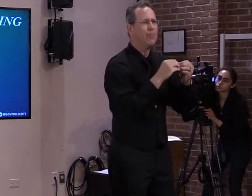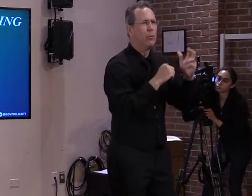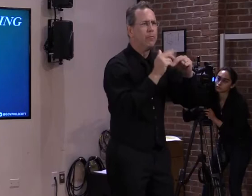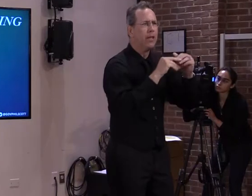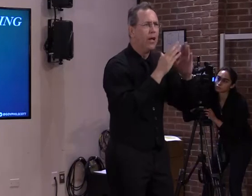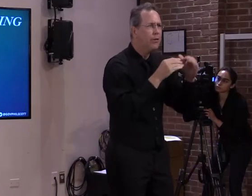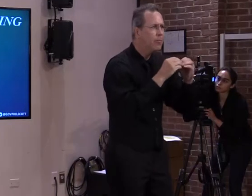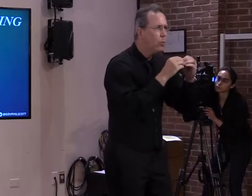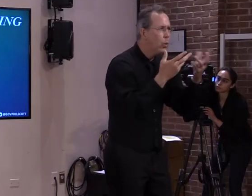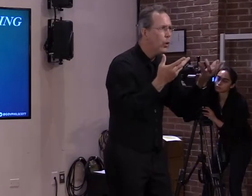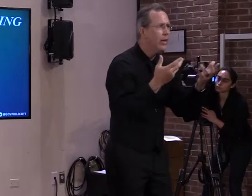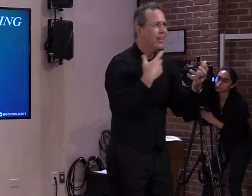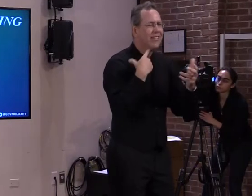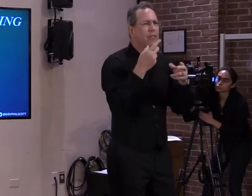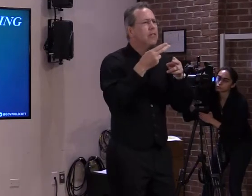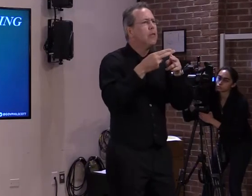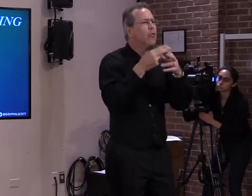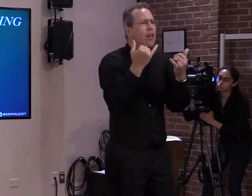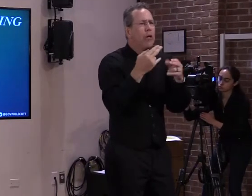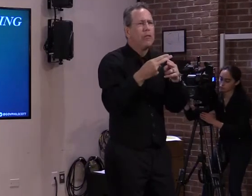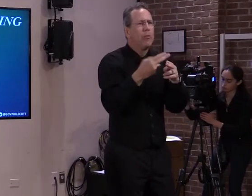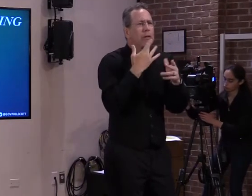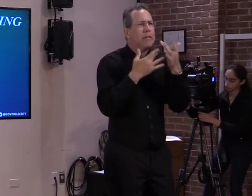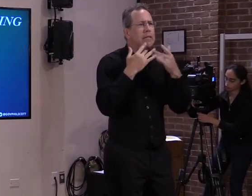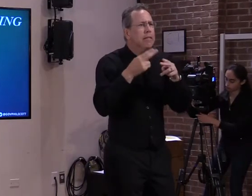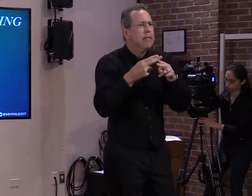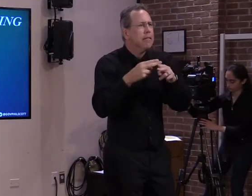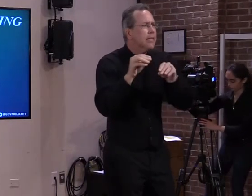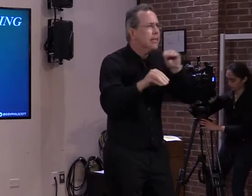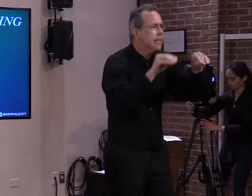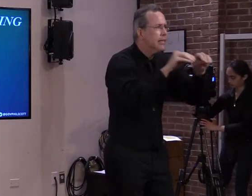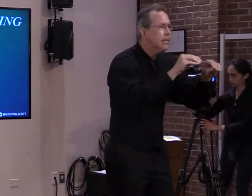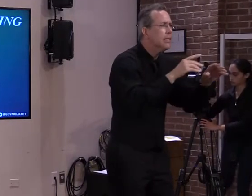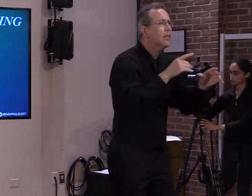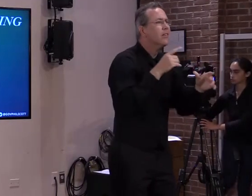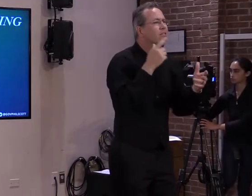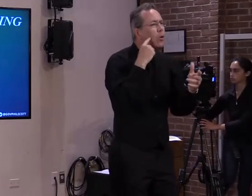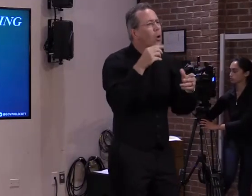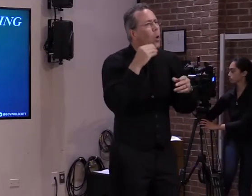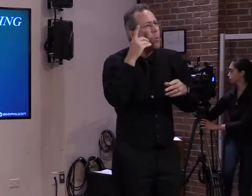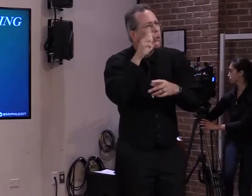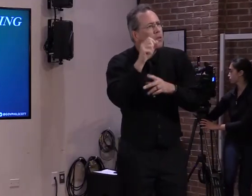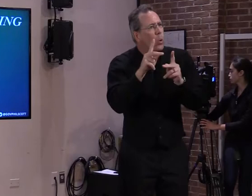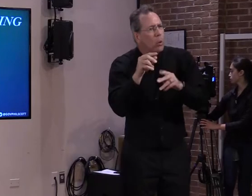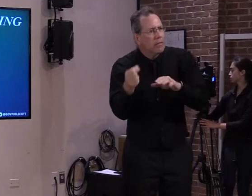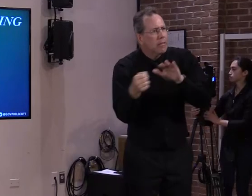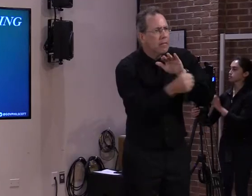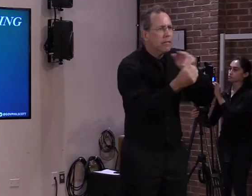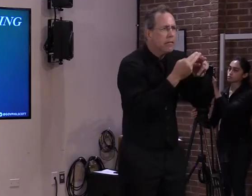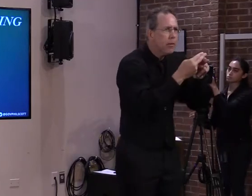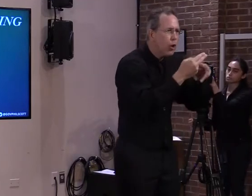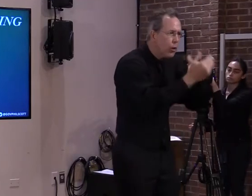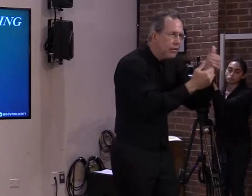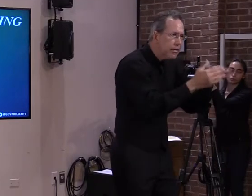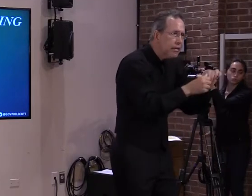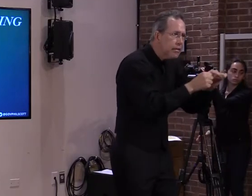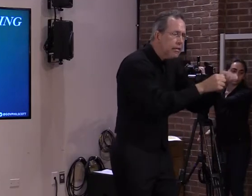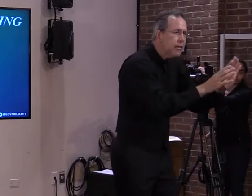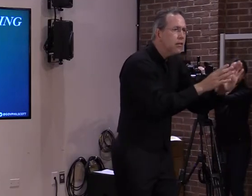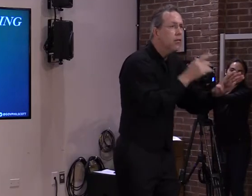possible to avoid becoming homeless, as well as the creation of affordable, permanent, and